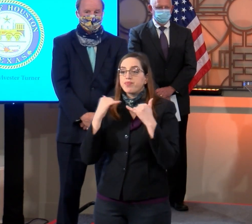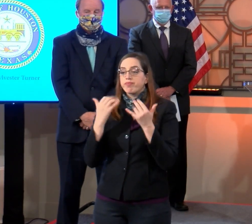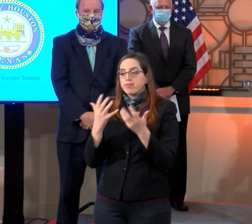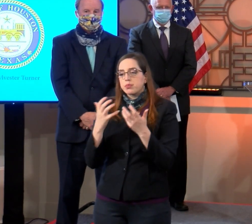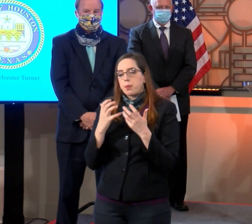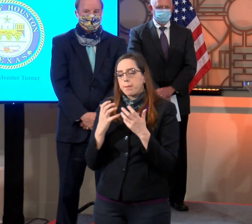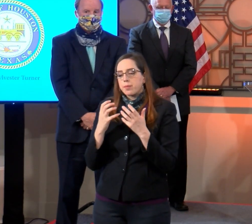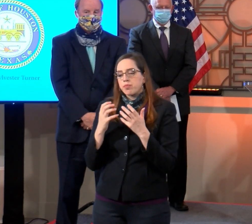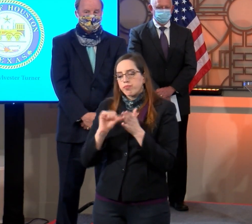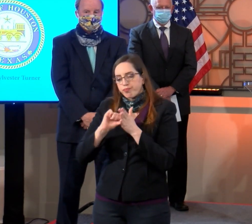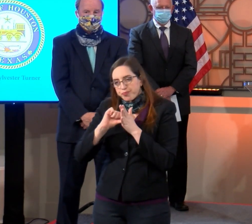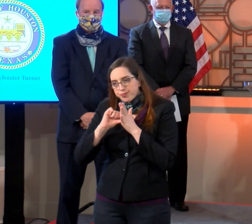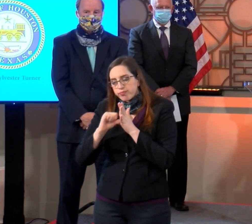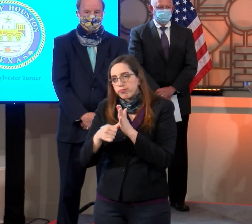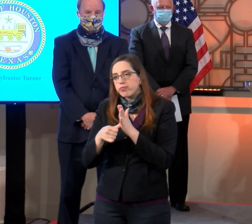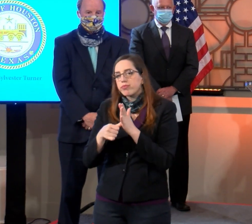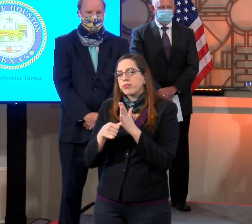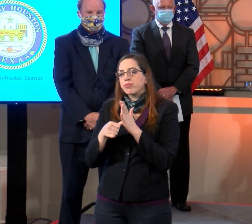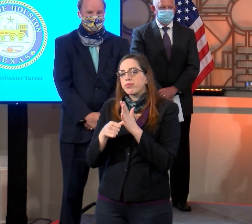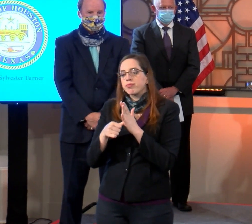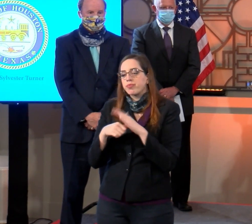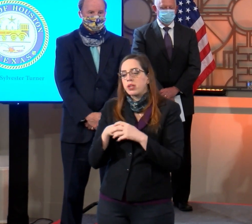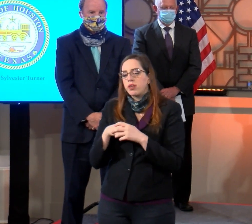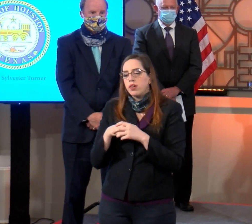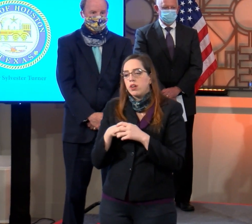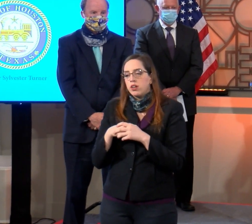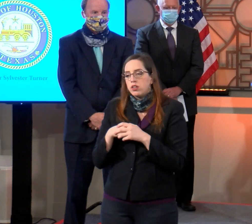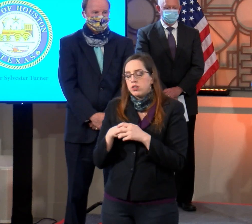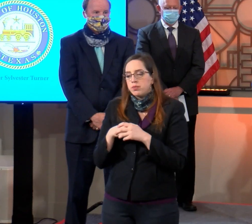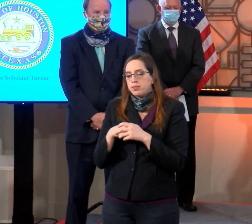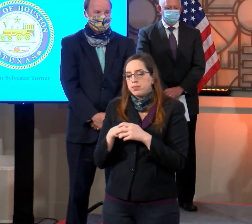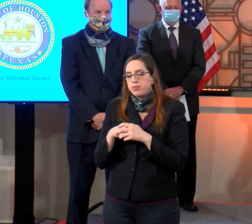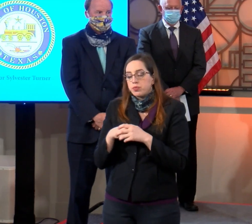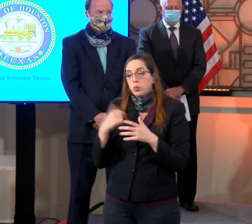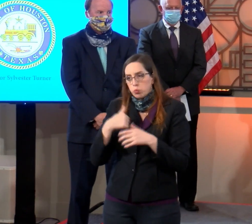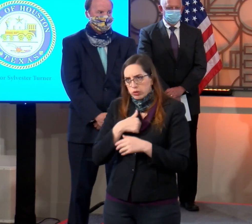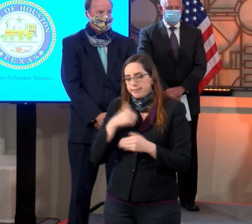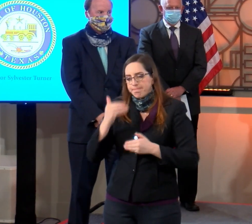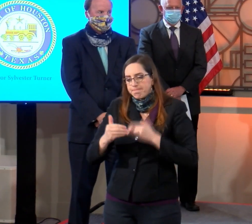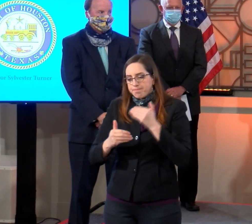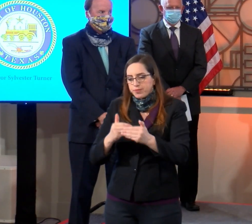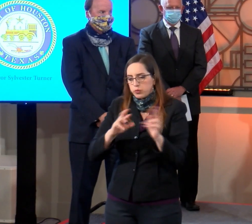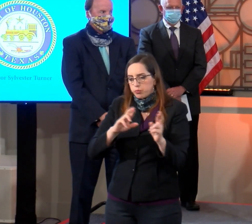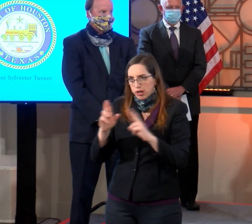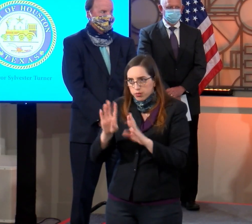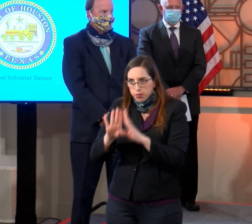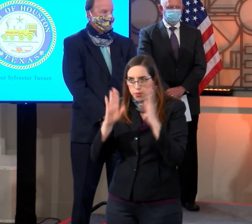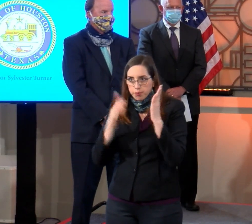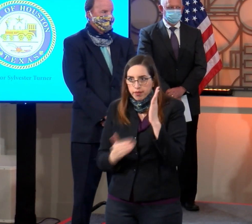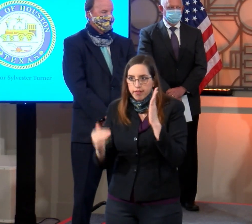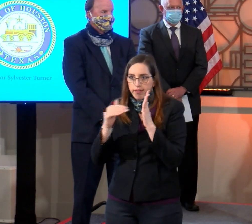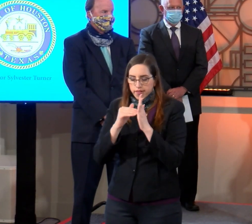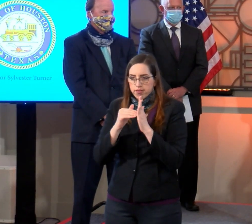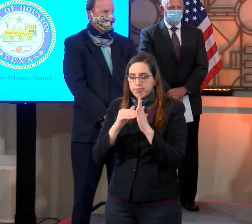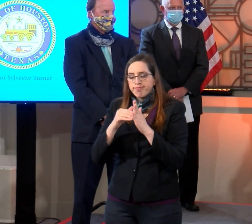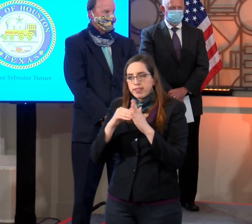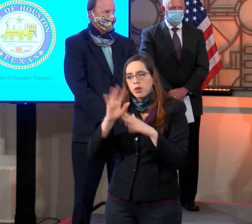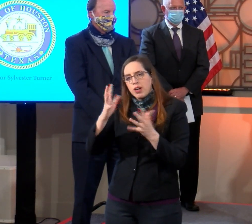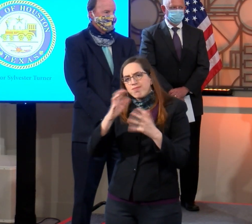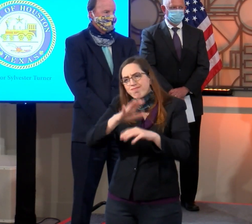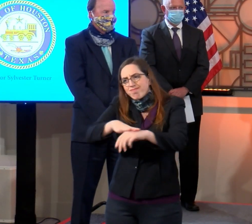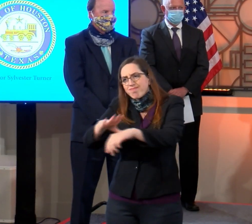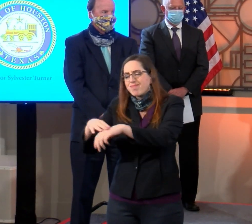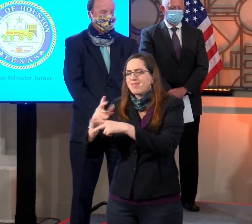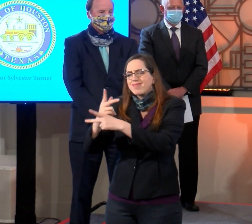emphasize, as steps were being taken to reopen, I simply want to put forth a cautionary